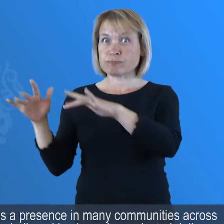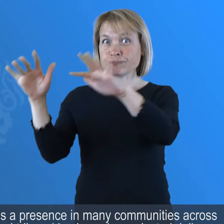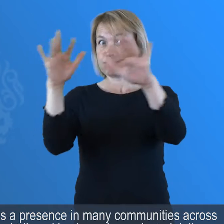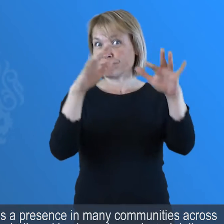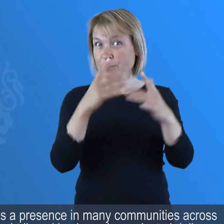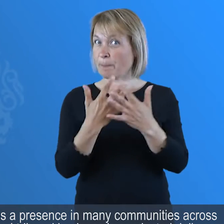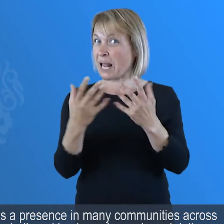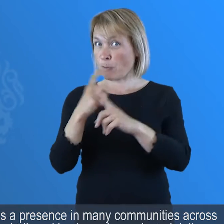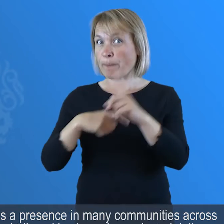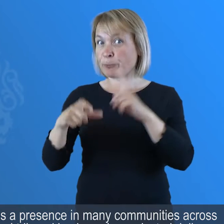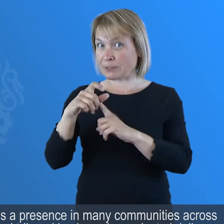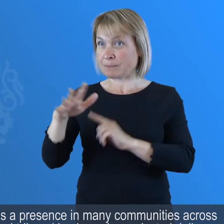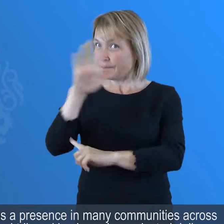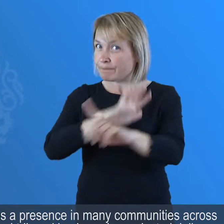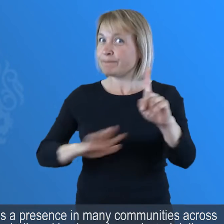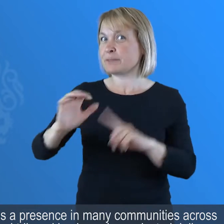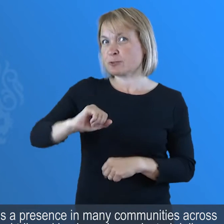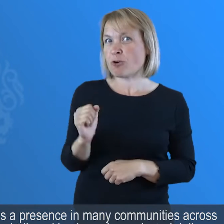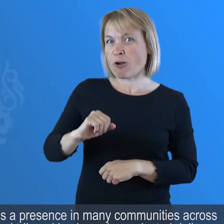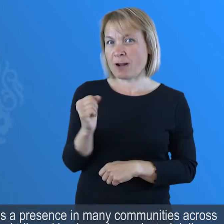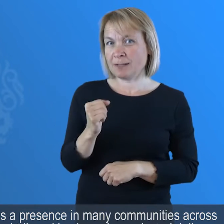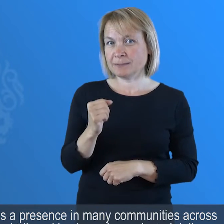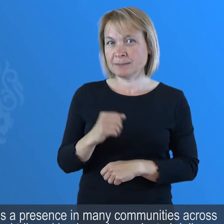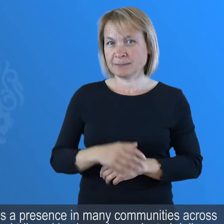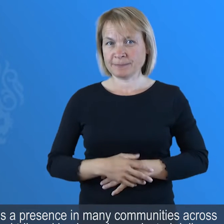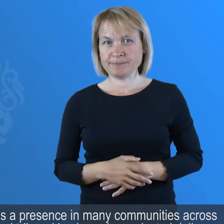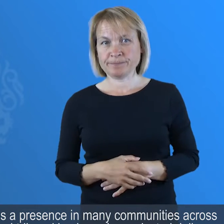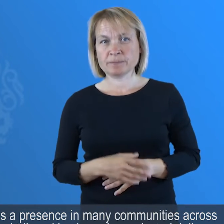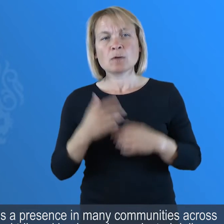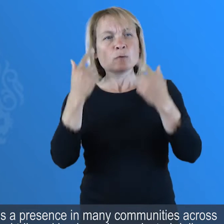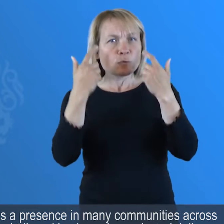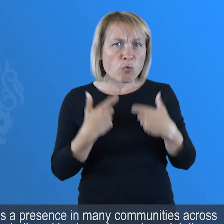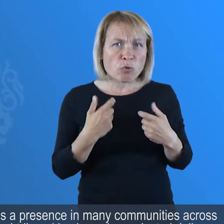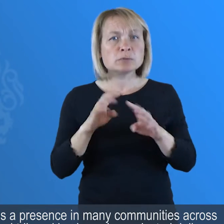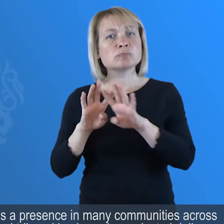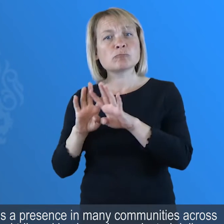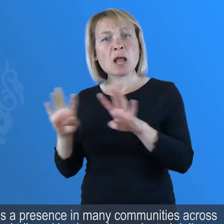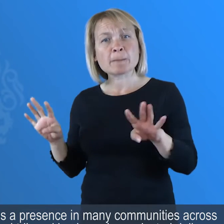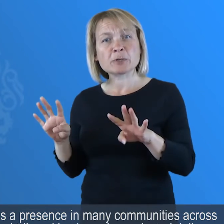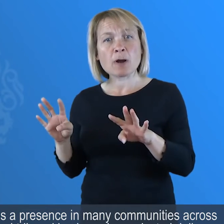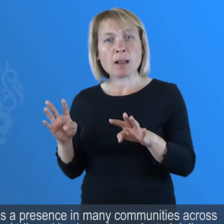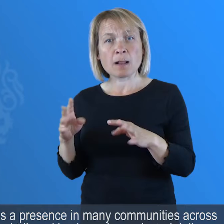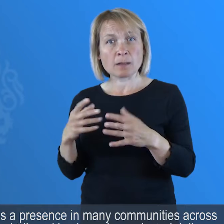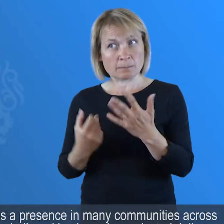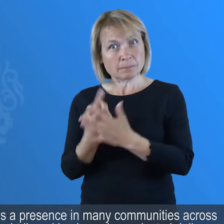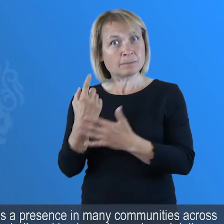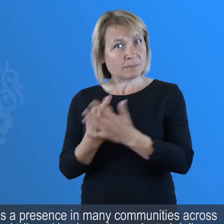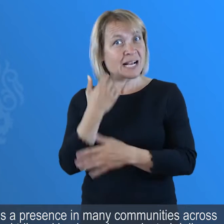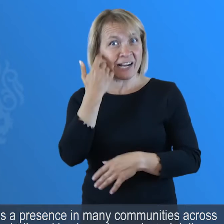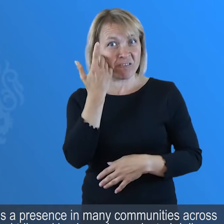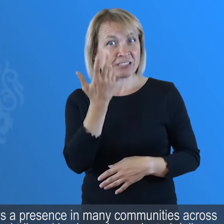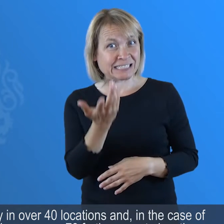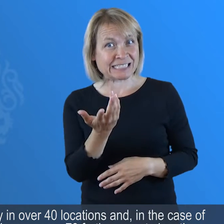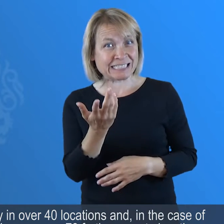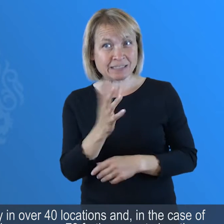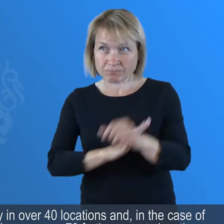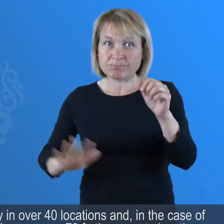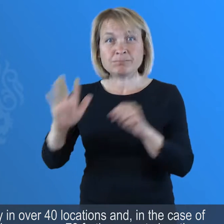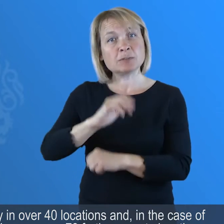The SCTS has a presence in many communities across Scotland. Court and tribunal business is conducted daily across